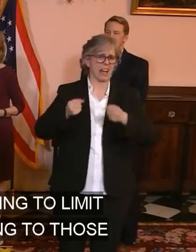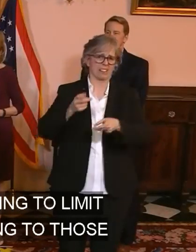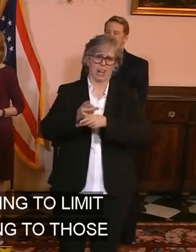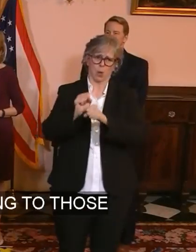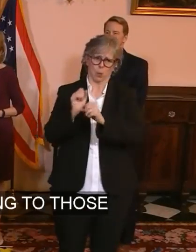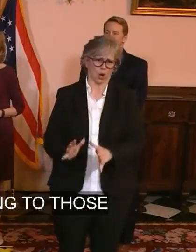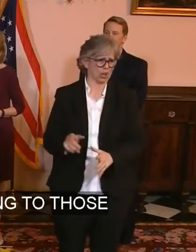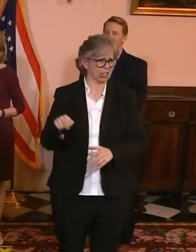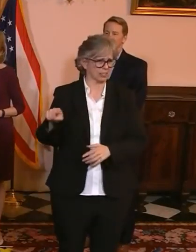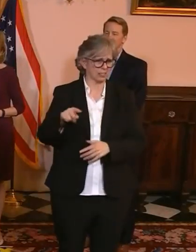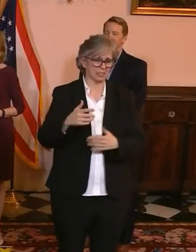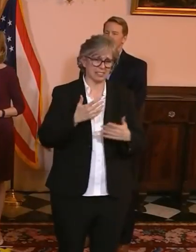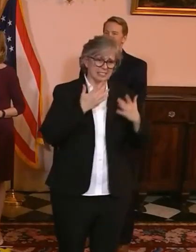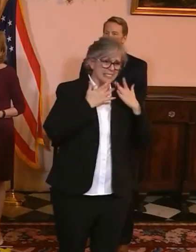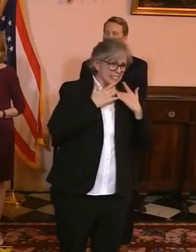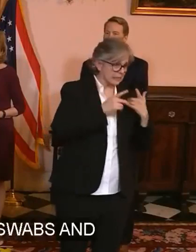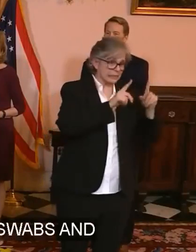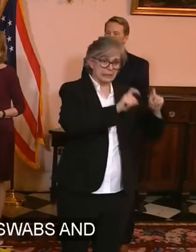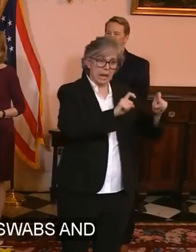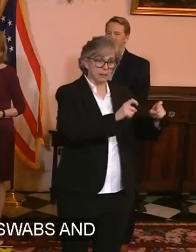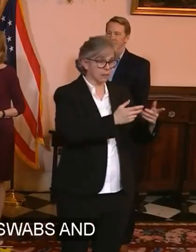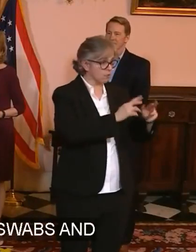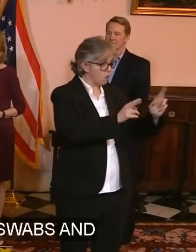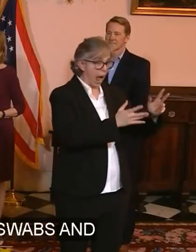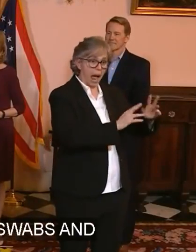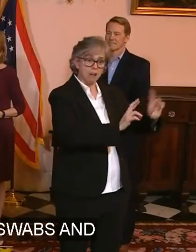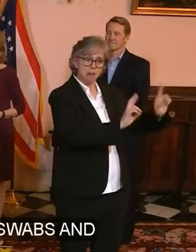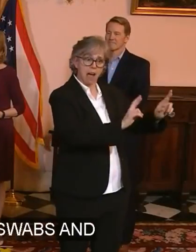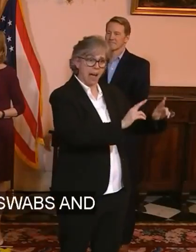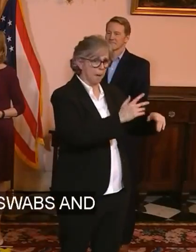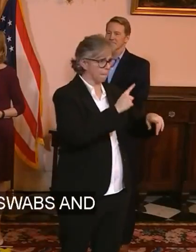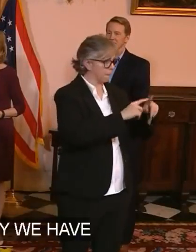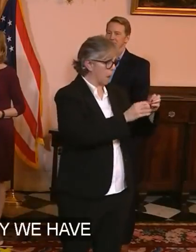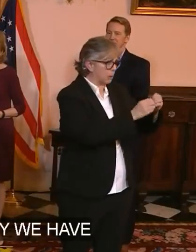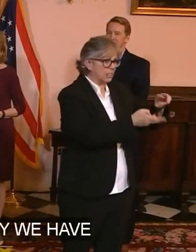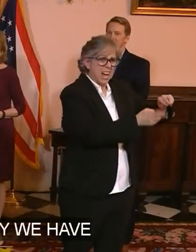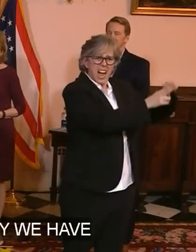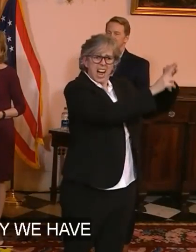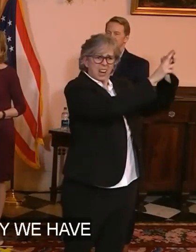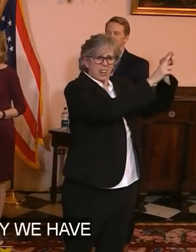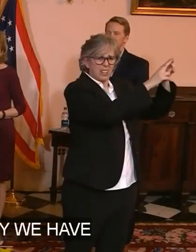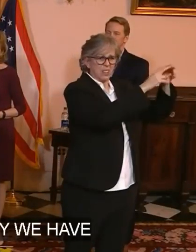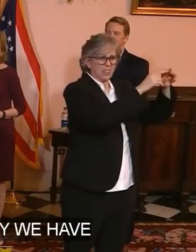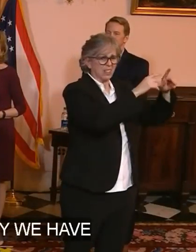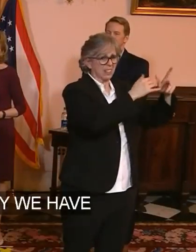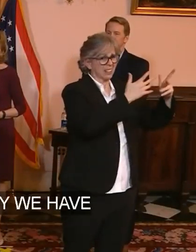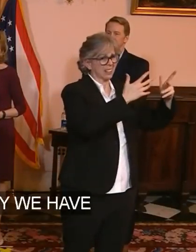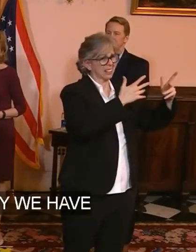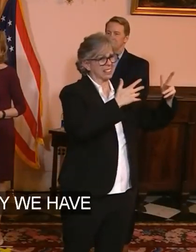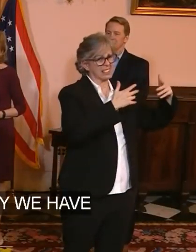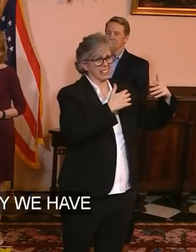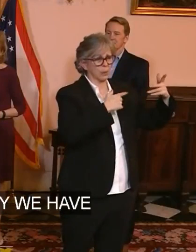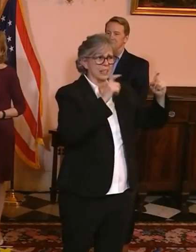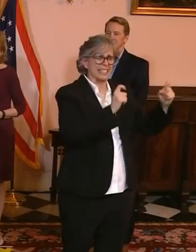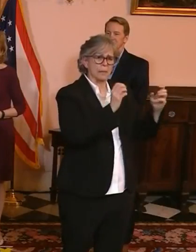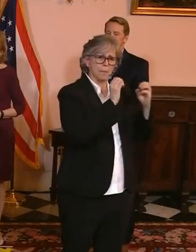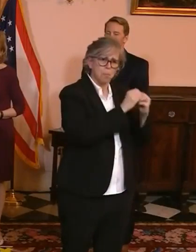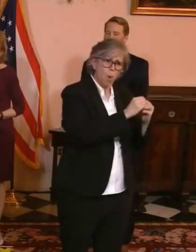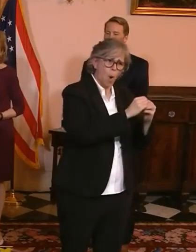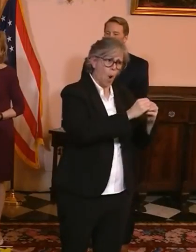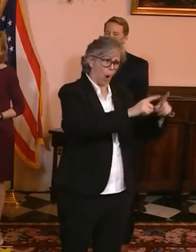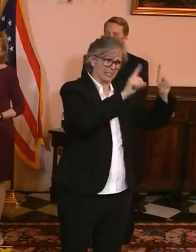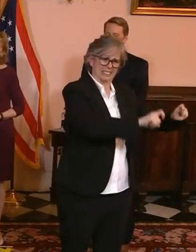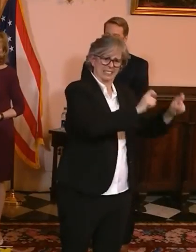we have extraordinary. We have the Cleveland Clinic, which is an international, some of the best hospitals in the world in